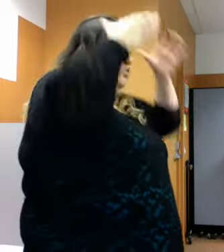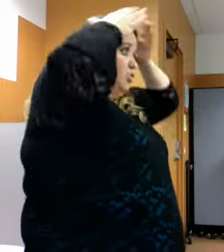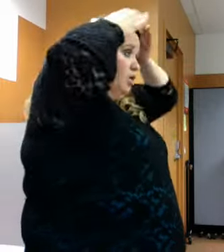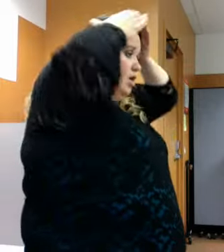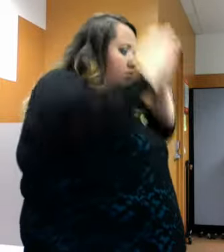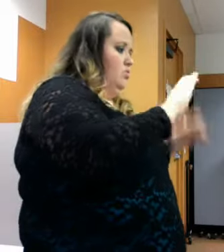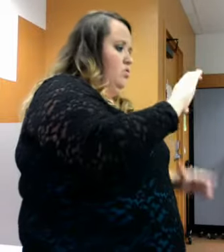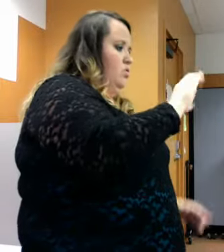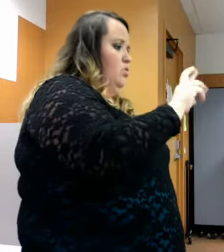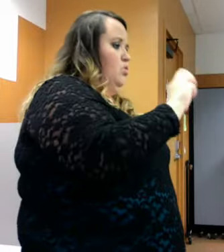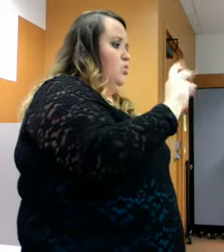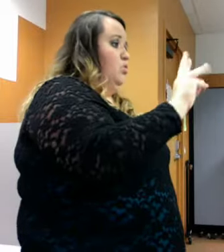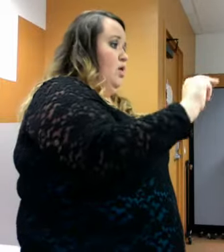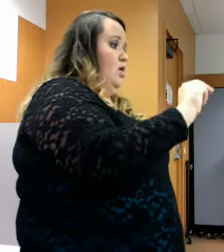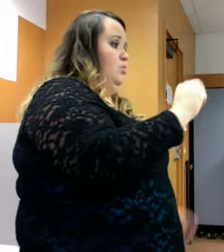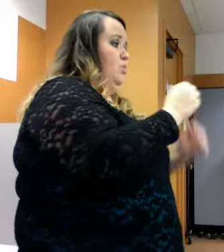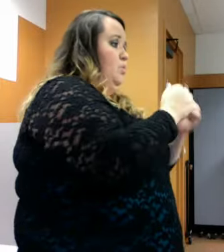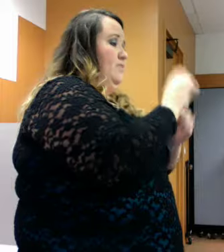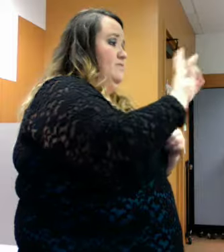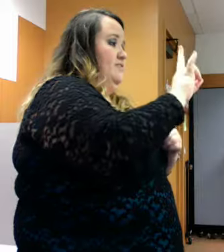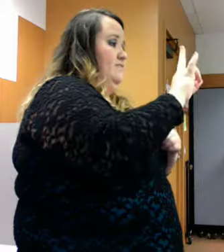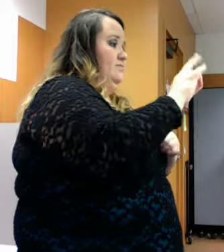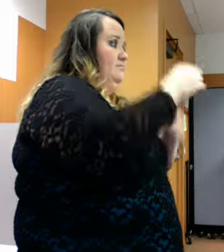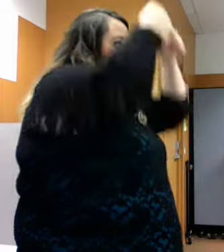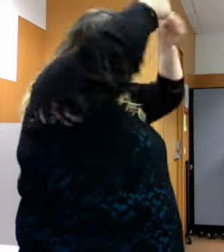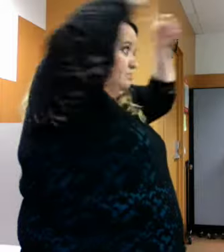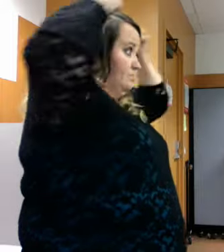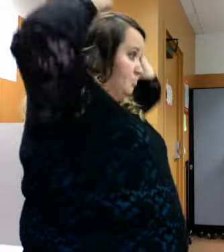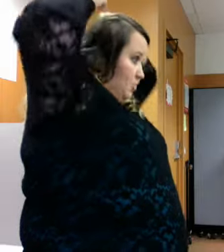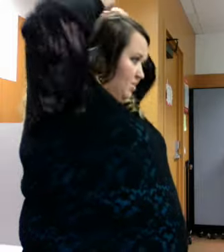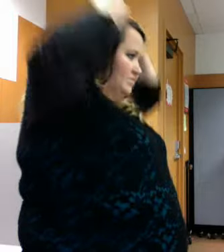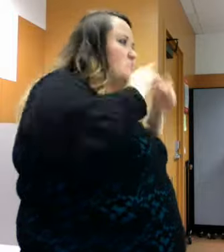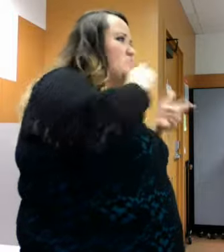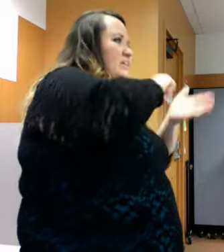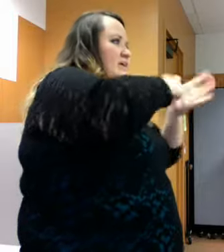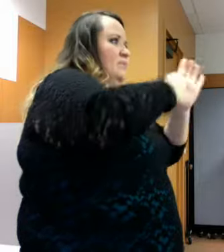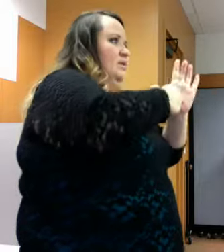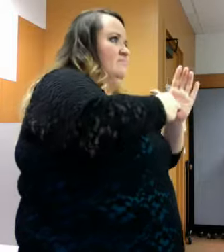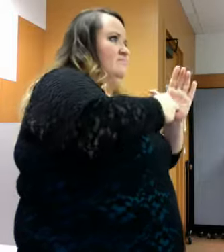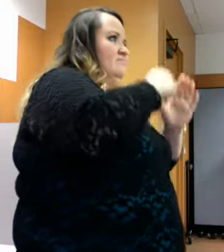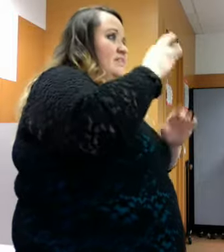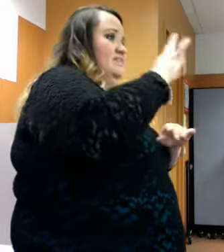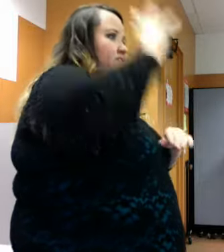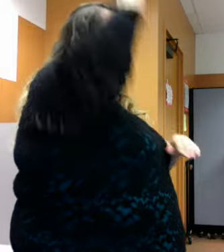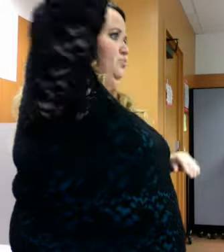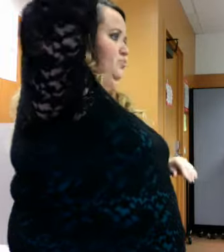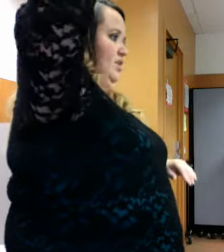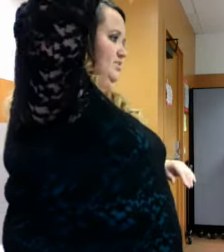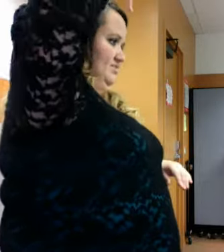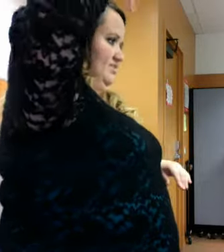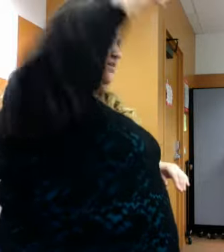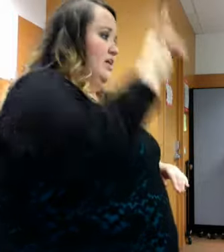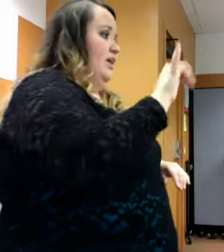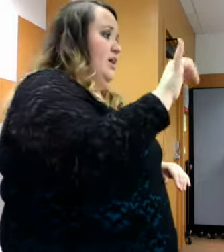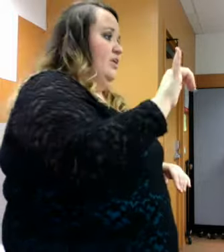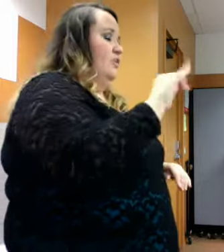7 points on it. Those 7 rays of the sun are actually the 7 seas and the 7 continents of the whole world. I did not